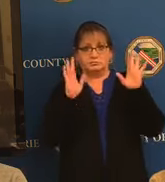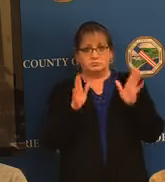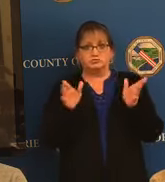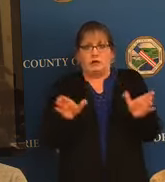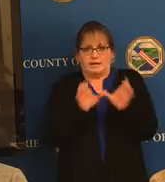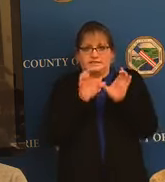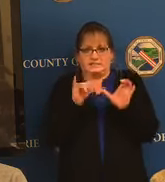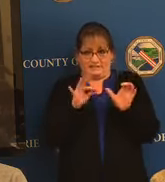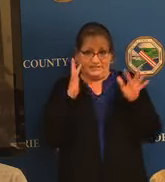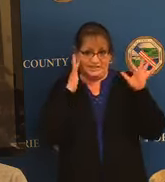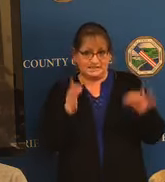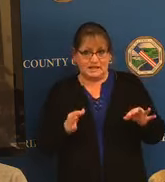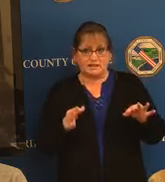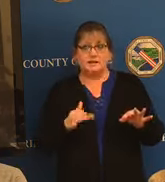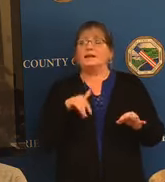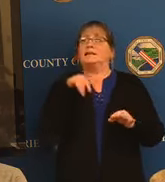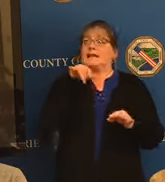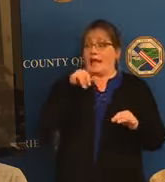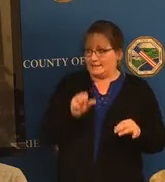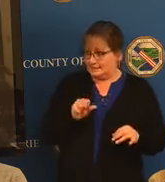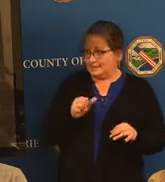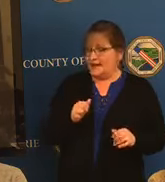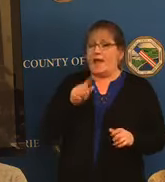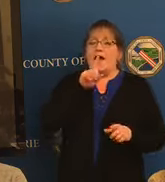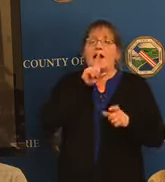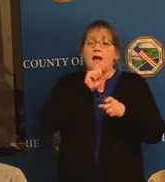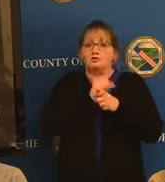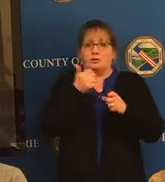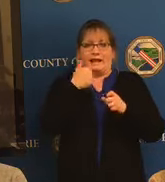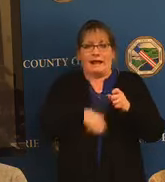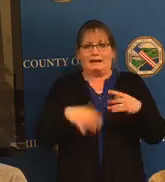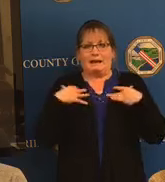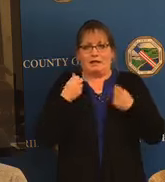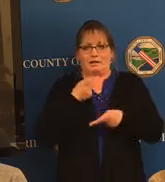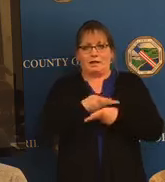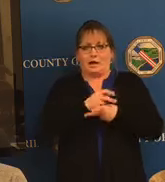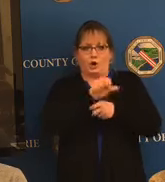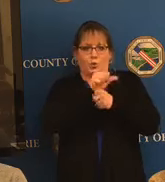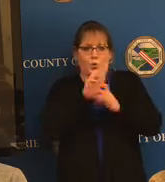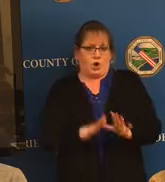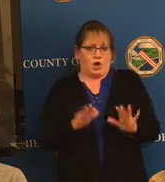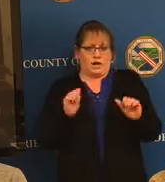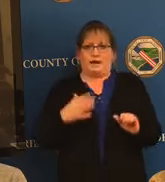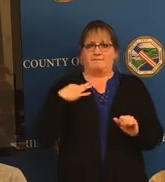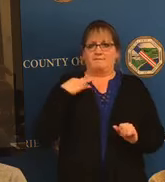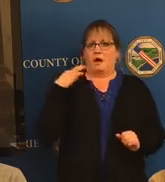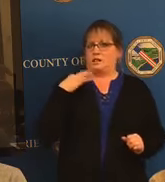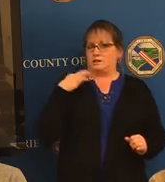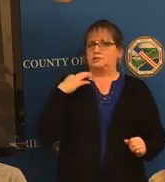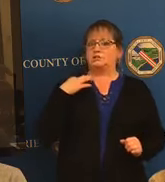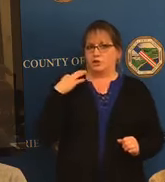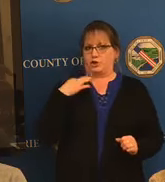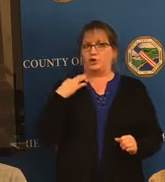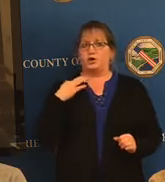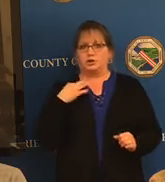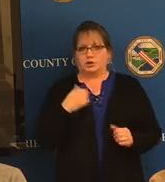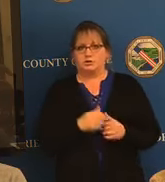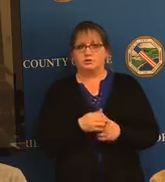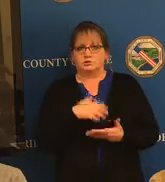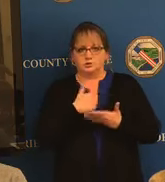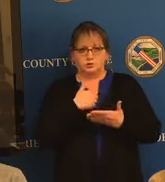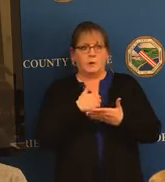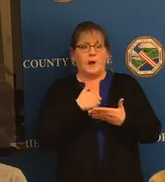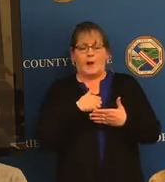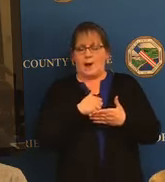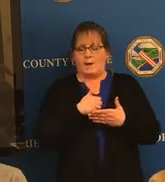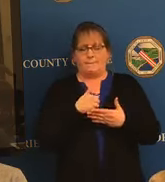choose? And the answer is yes. Actually, any healthcare worker has the ability to volunteer to serve in